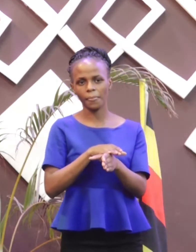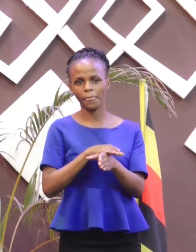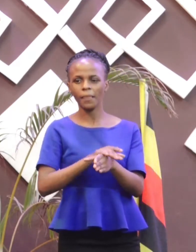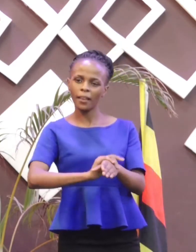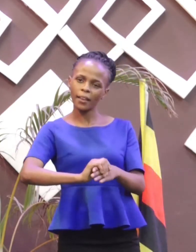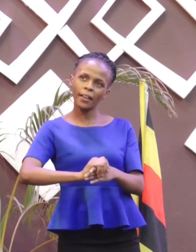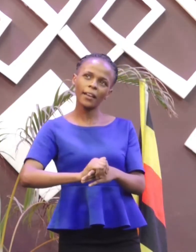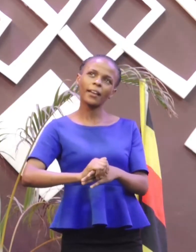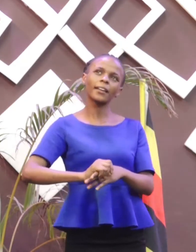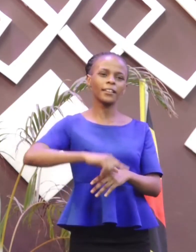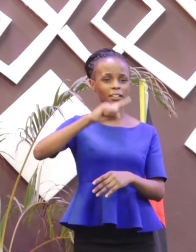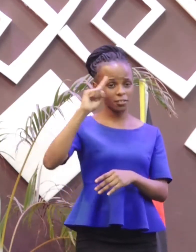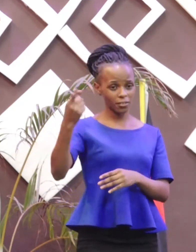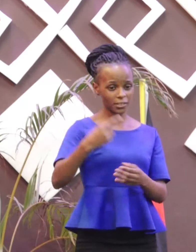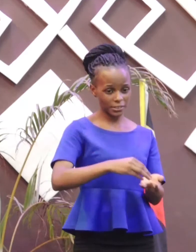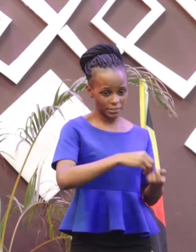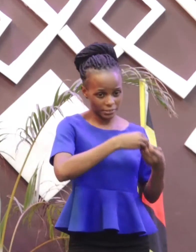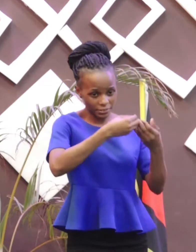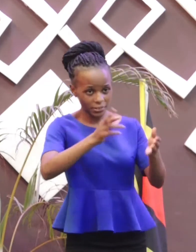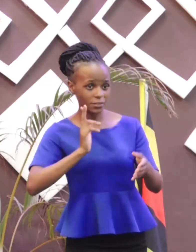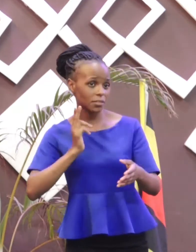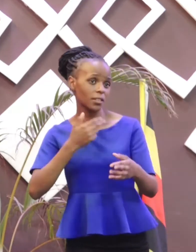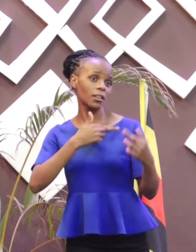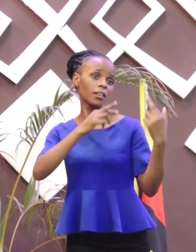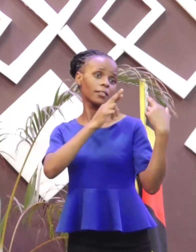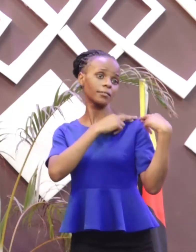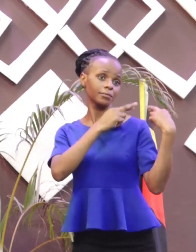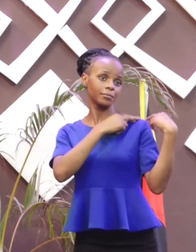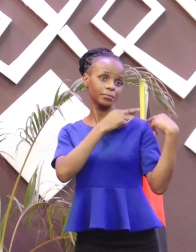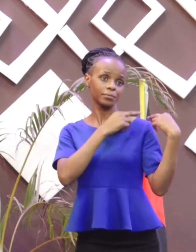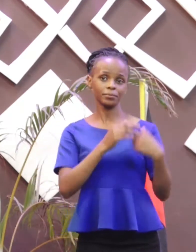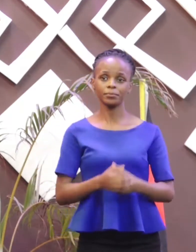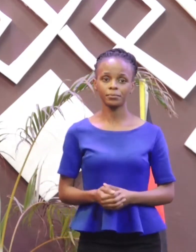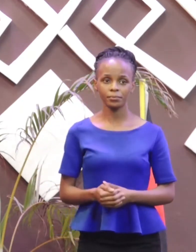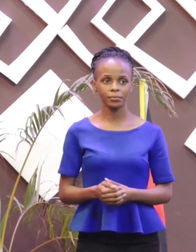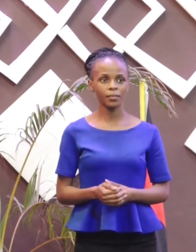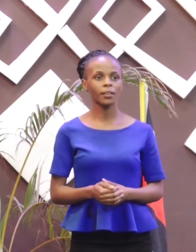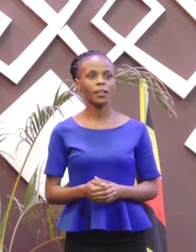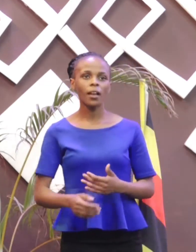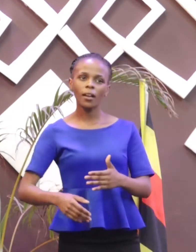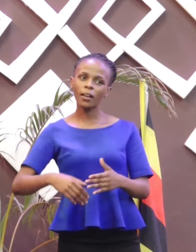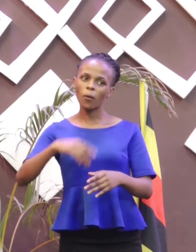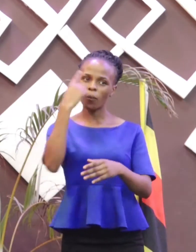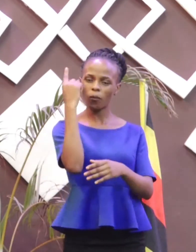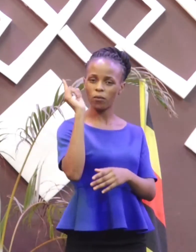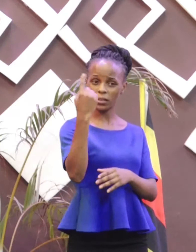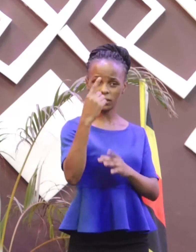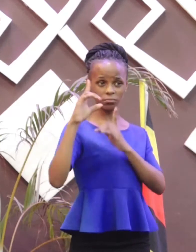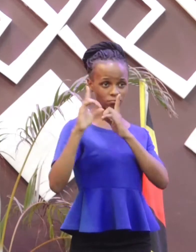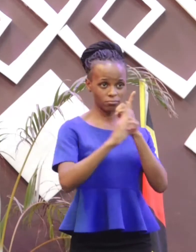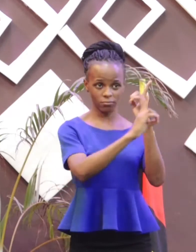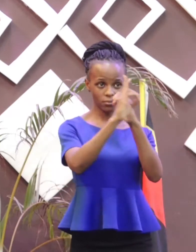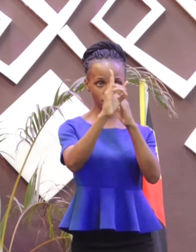first gives us the offices. Asoka natuwa offices enjawulo. There is an apostle. Waliwo